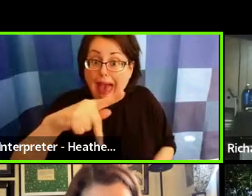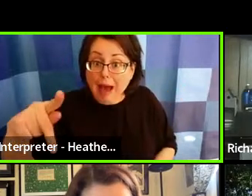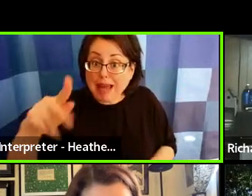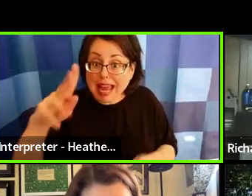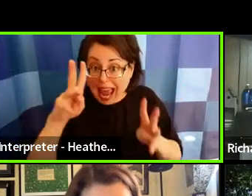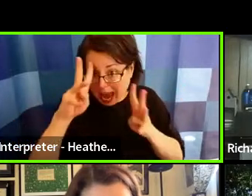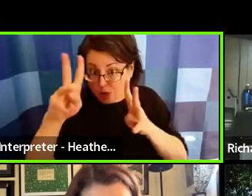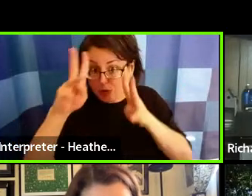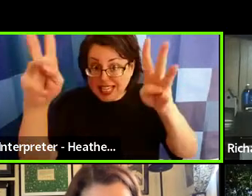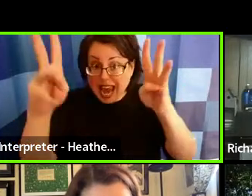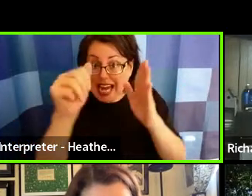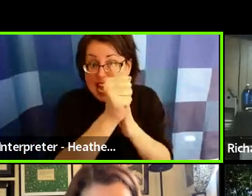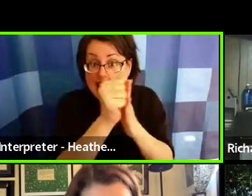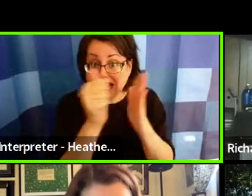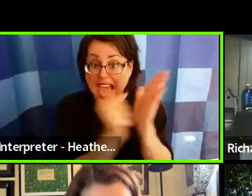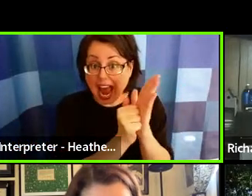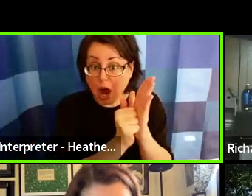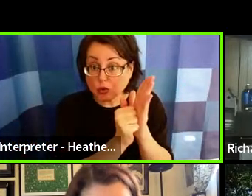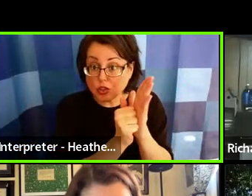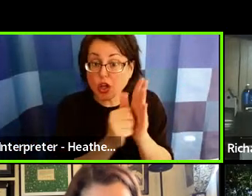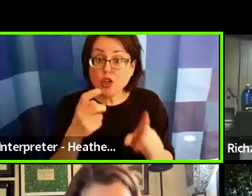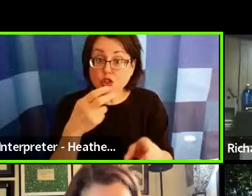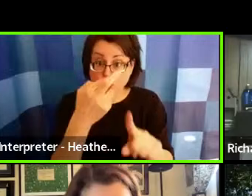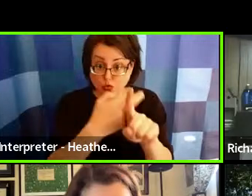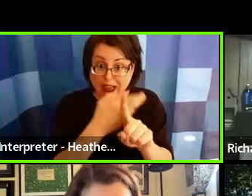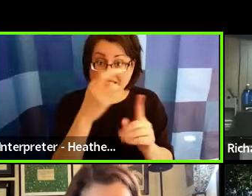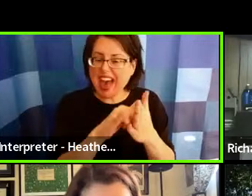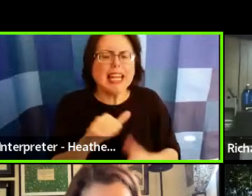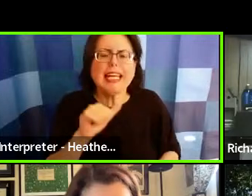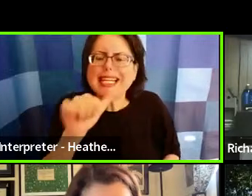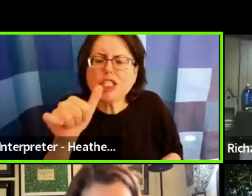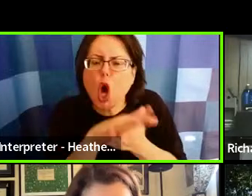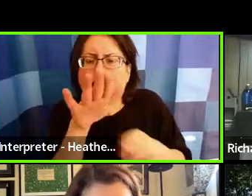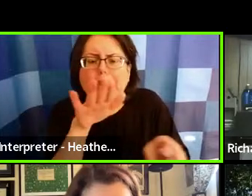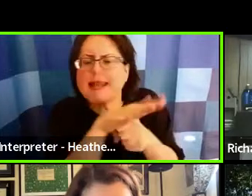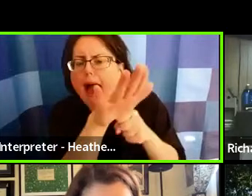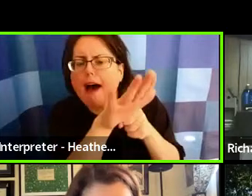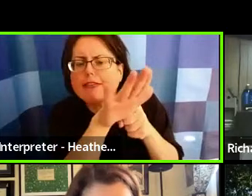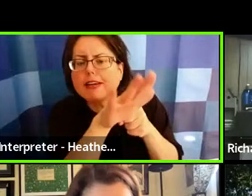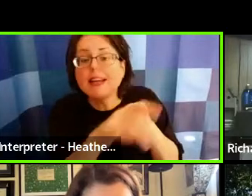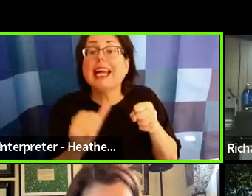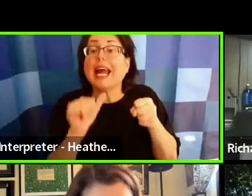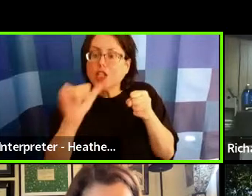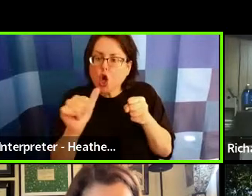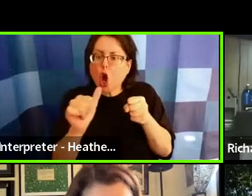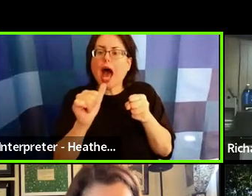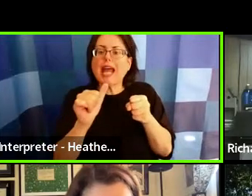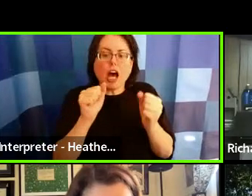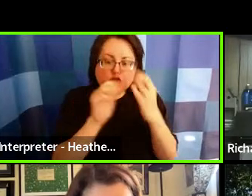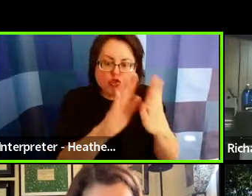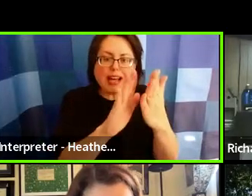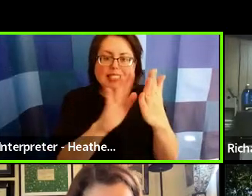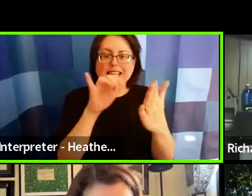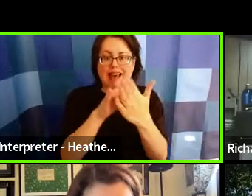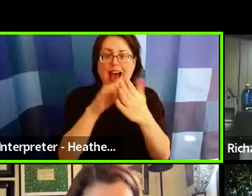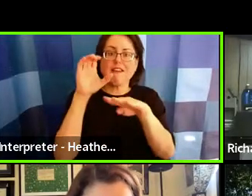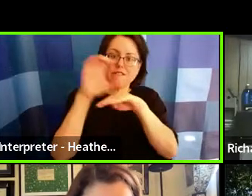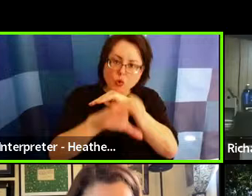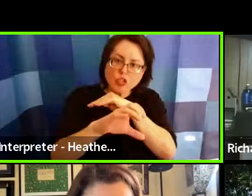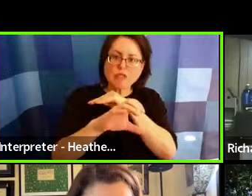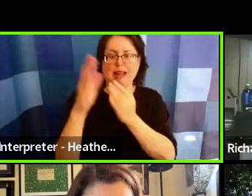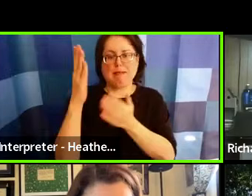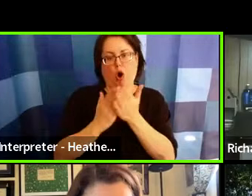a scooter clearly isn't enough because it doesn't address the enforcement component.